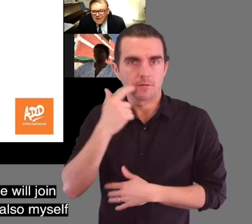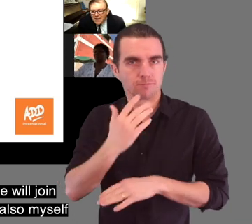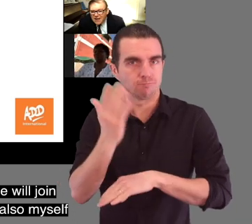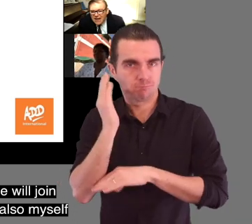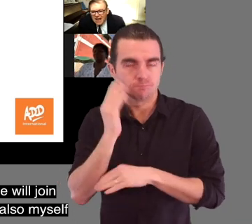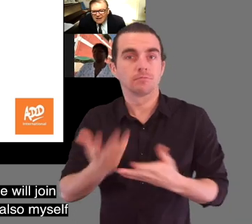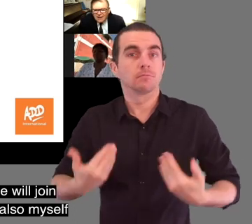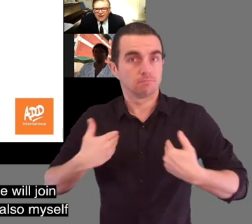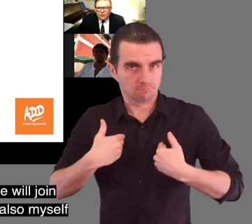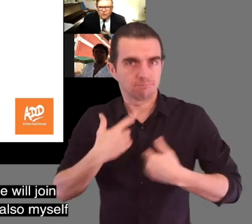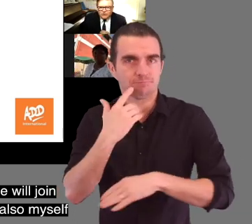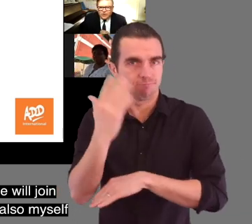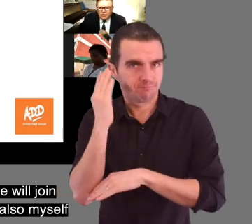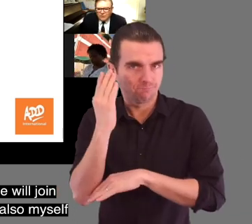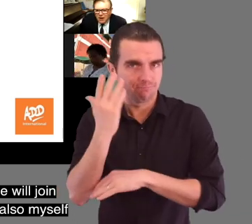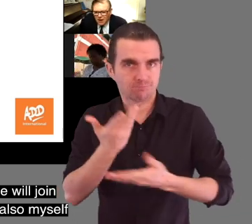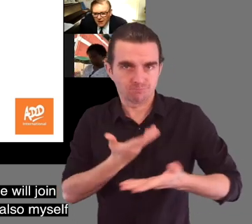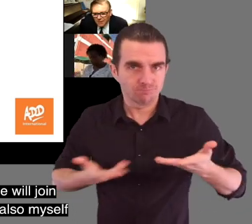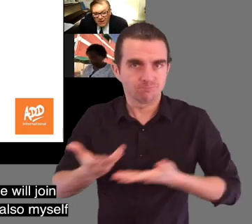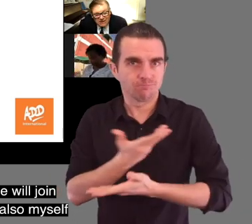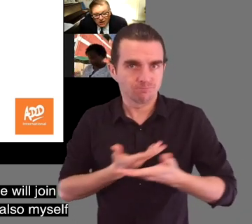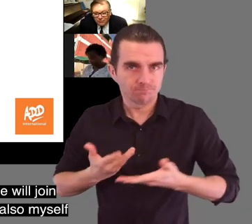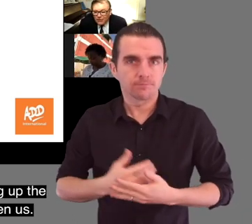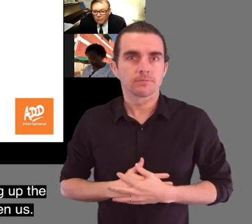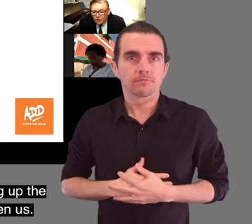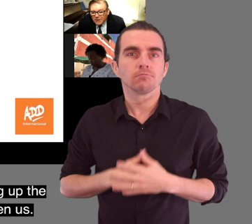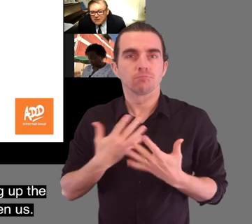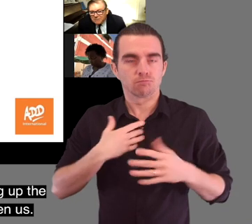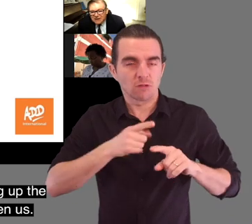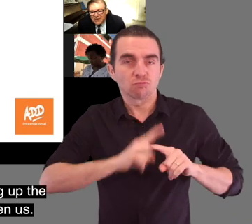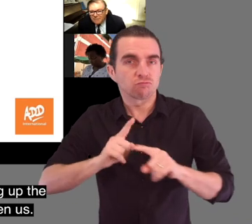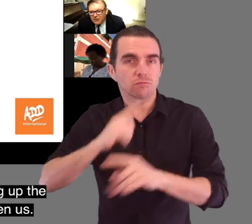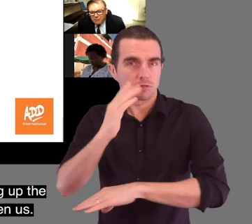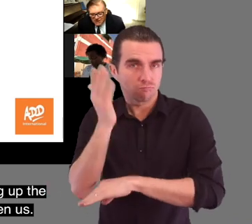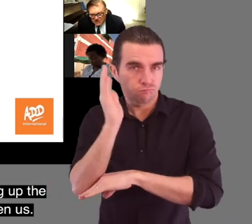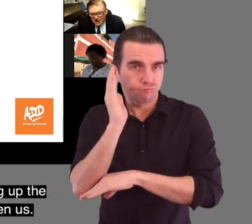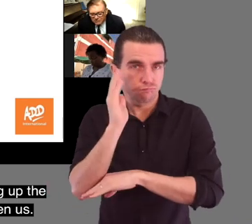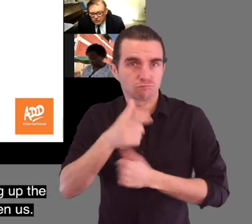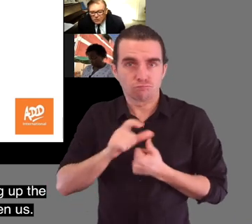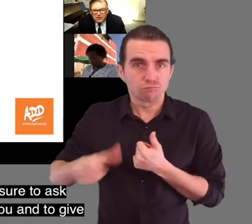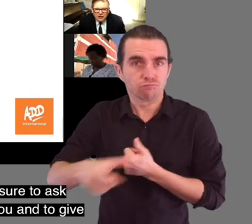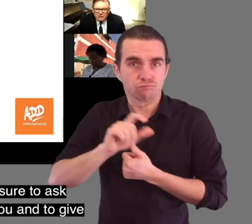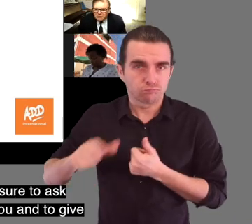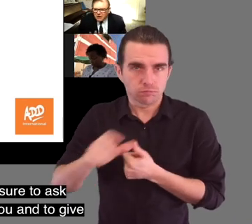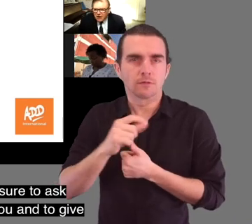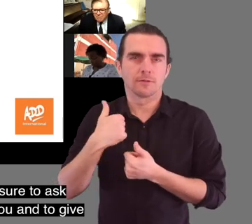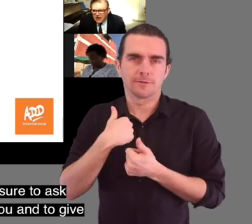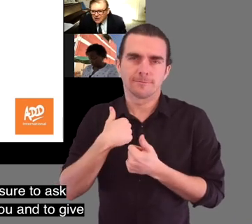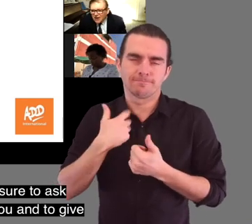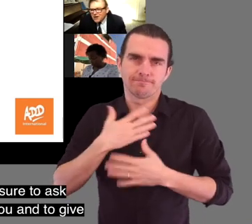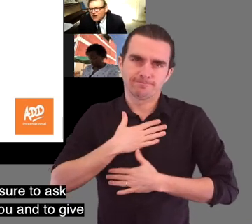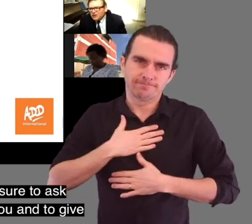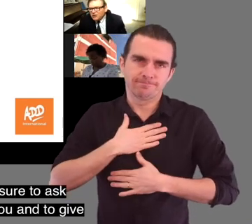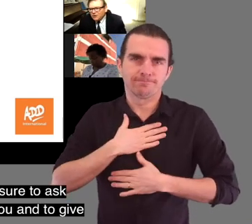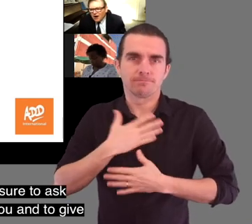Kenya, and then also myself, and we'll be splitting up the presentation between us. So it gives me great